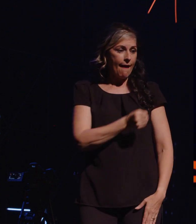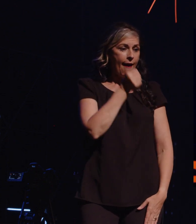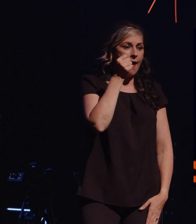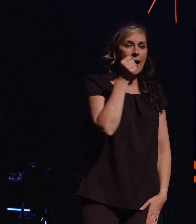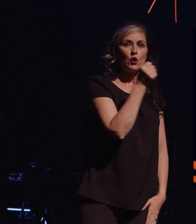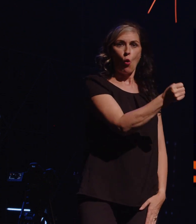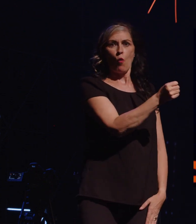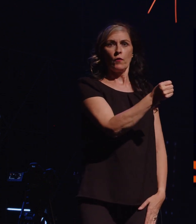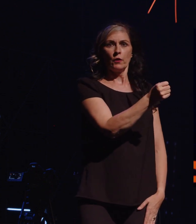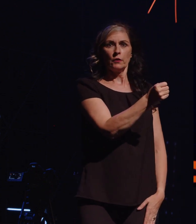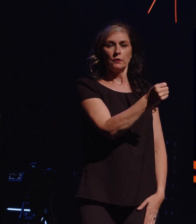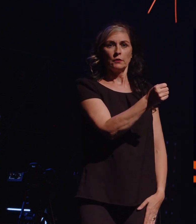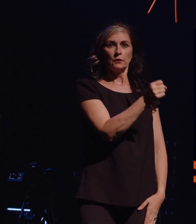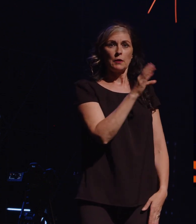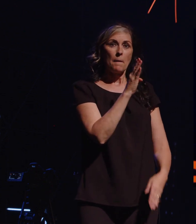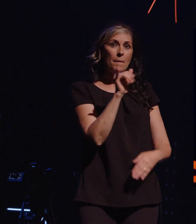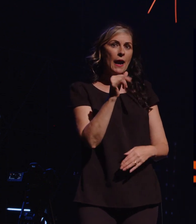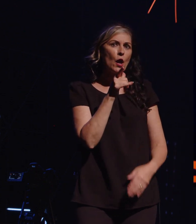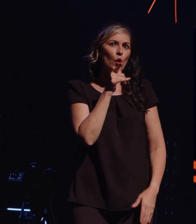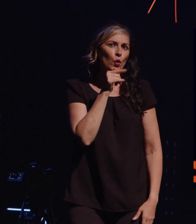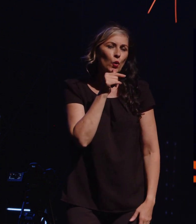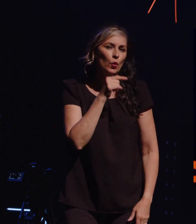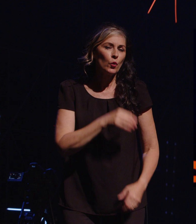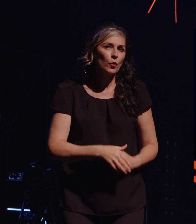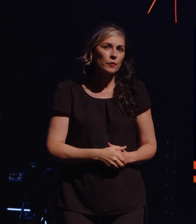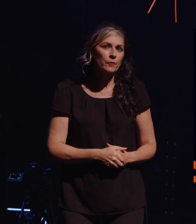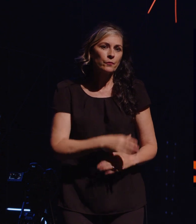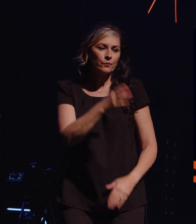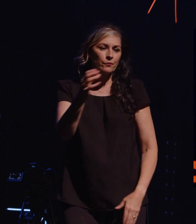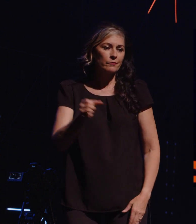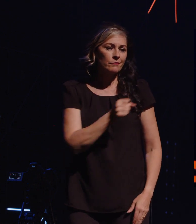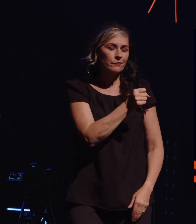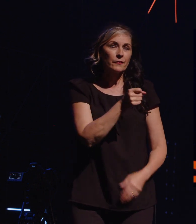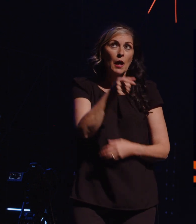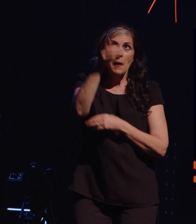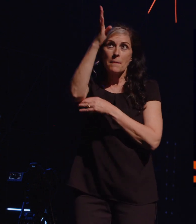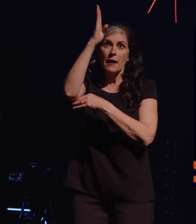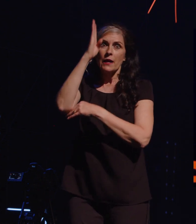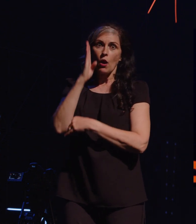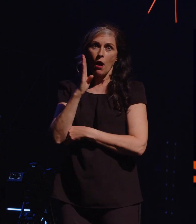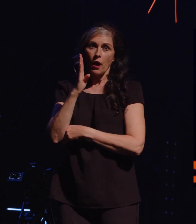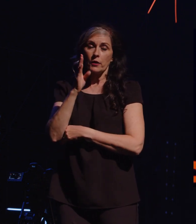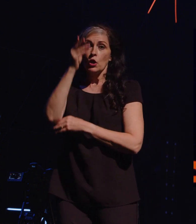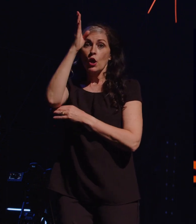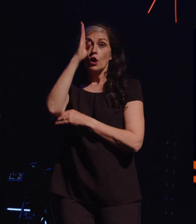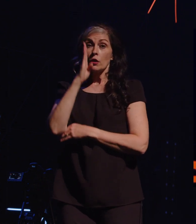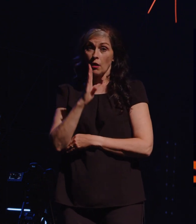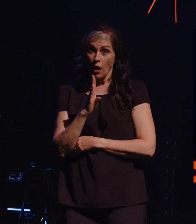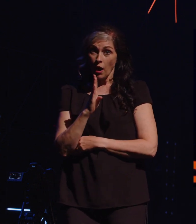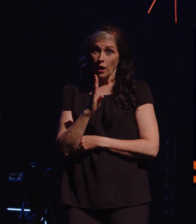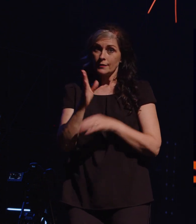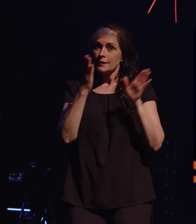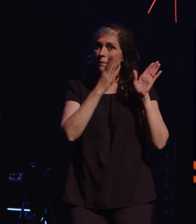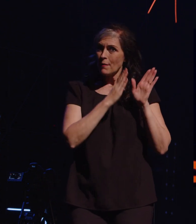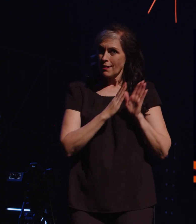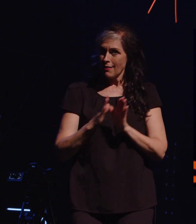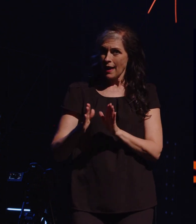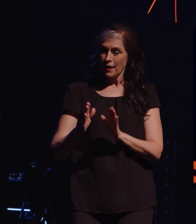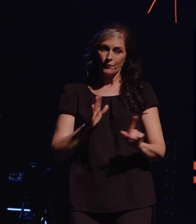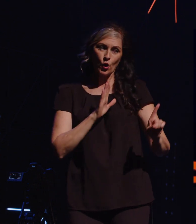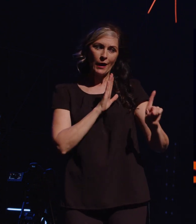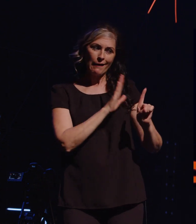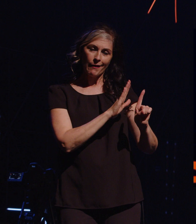he handed over by? He was handed over by God. This was God's divine plan for his